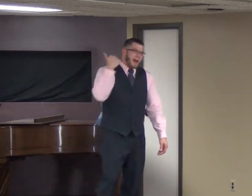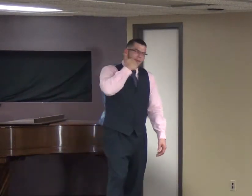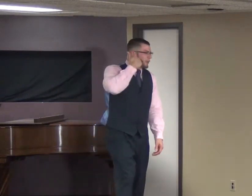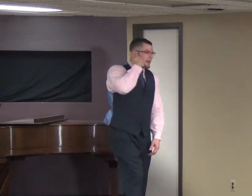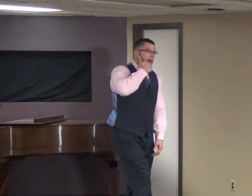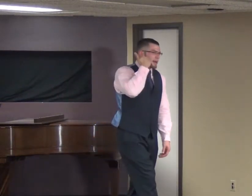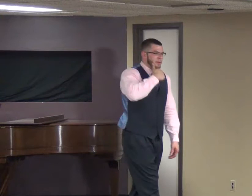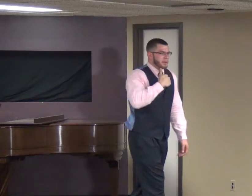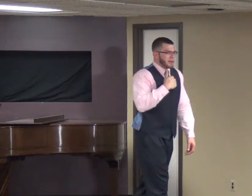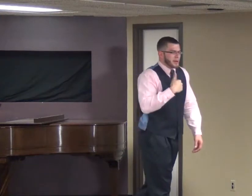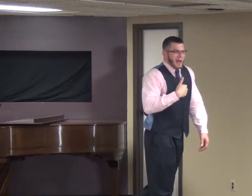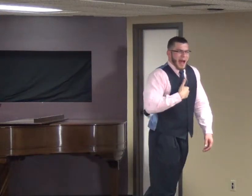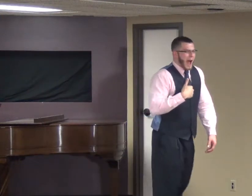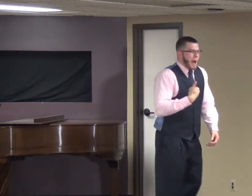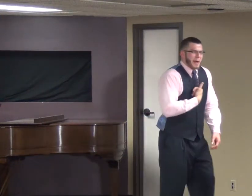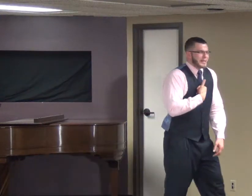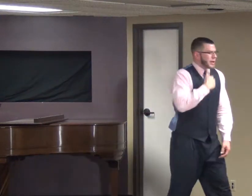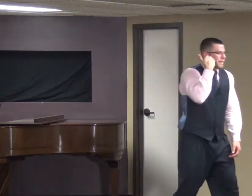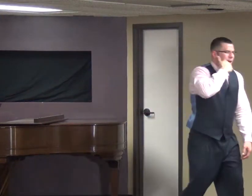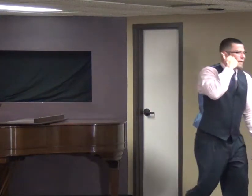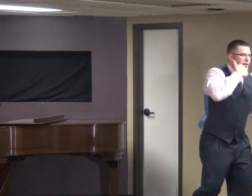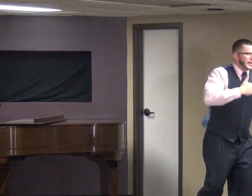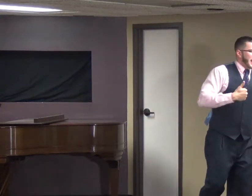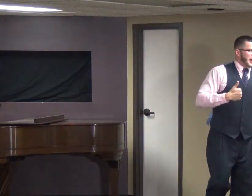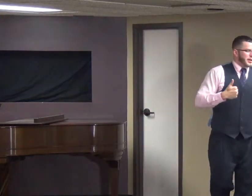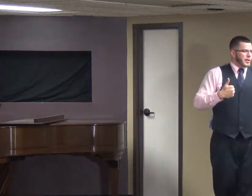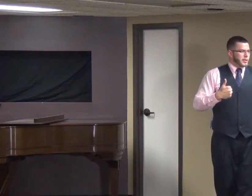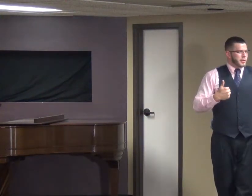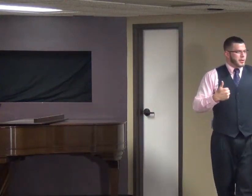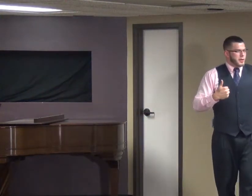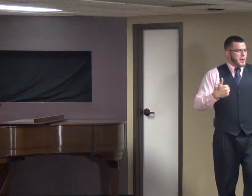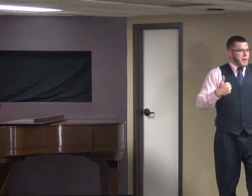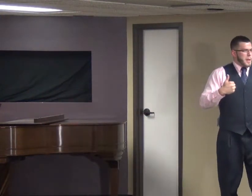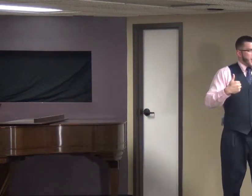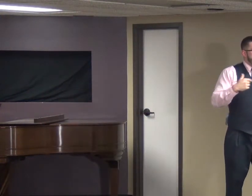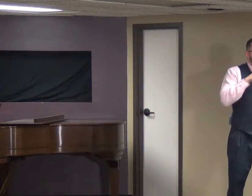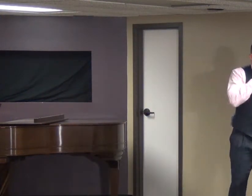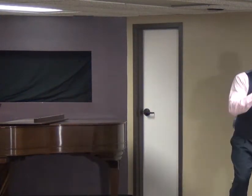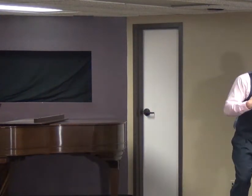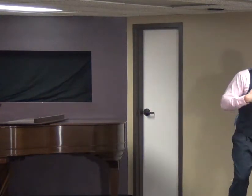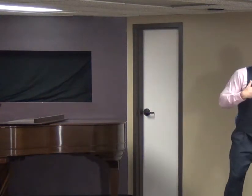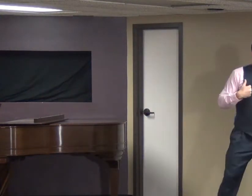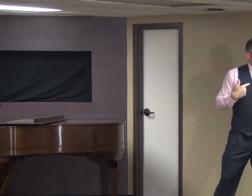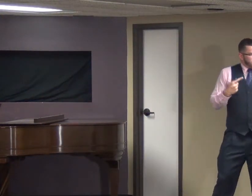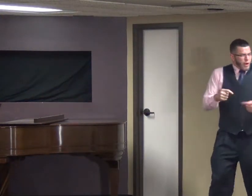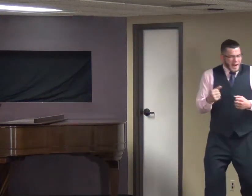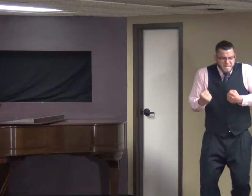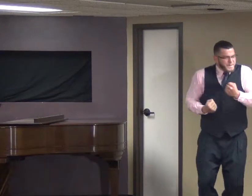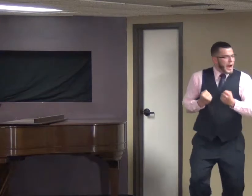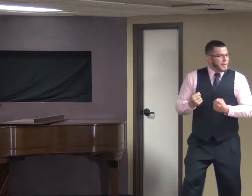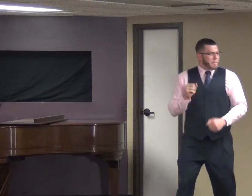every day. I myself, every day. The old me is trying to fight